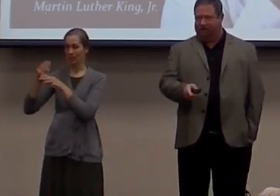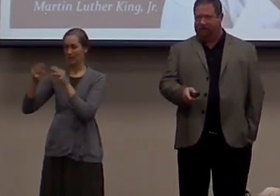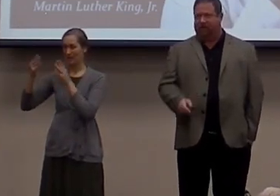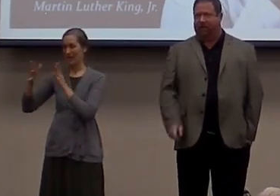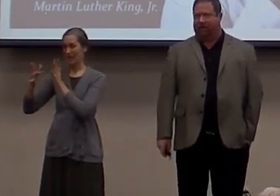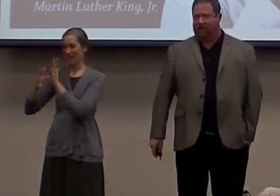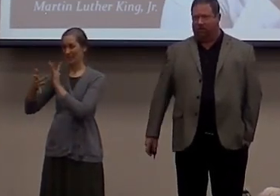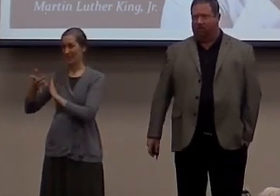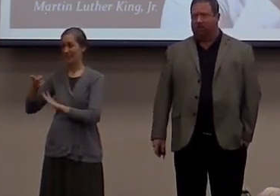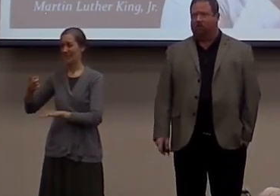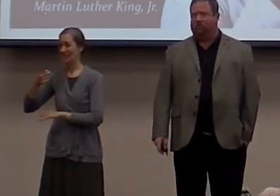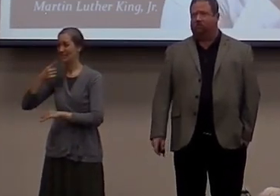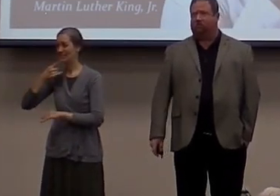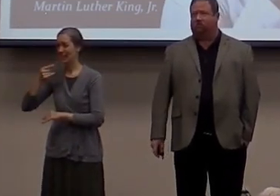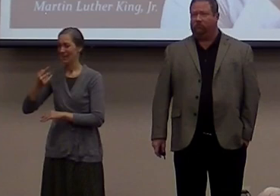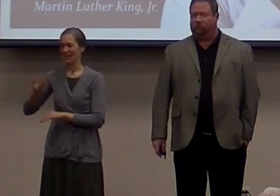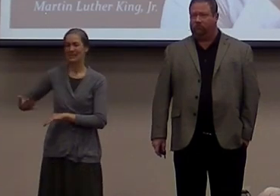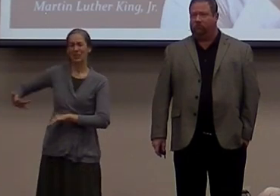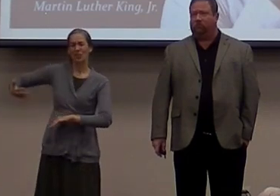Jesus said it.